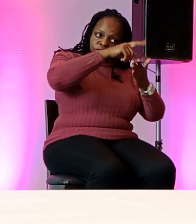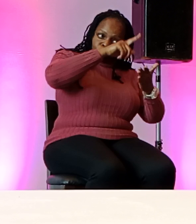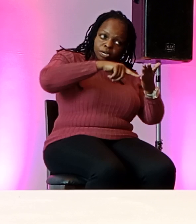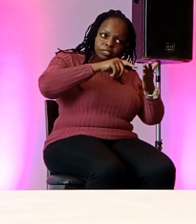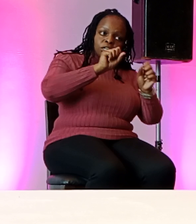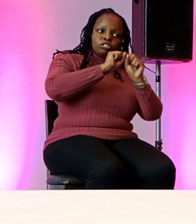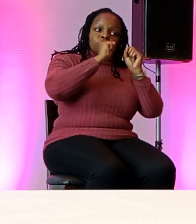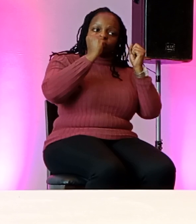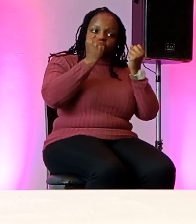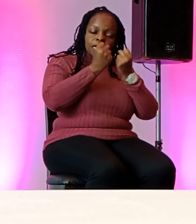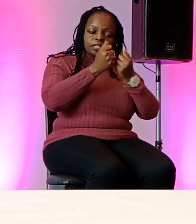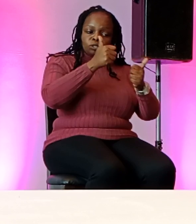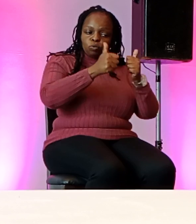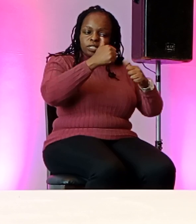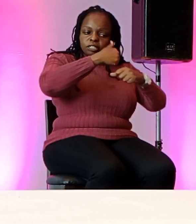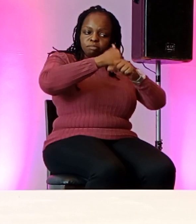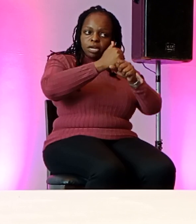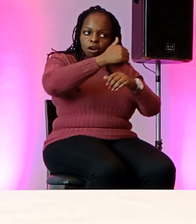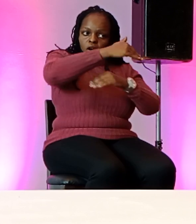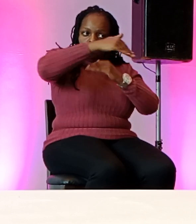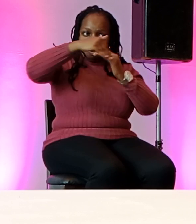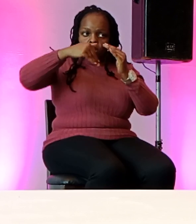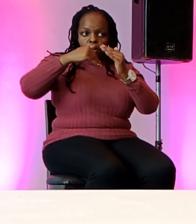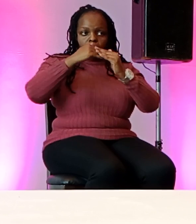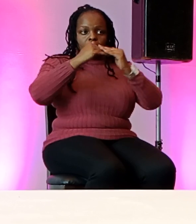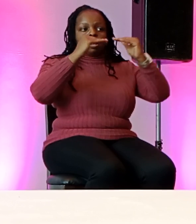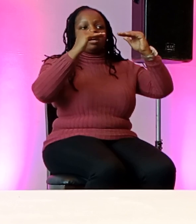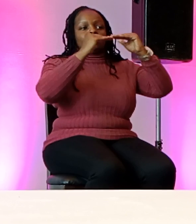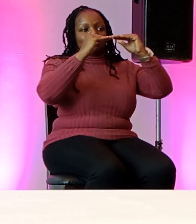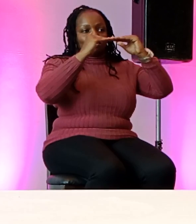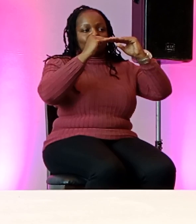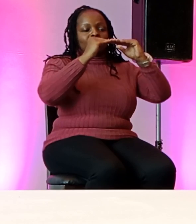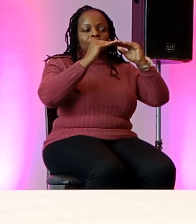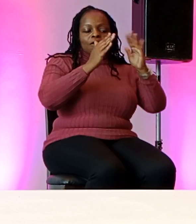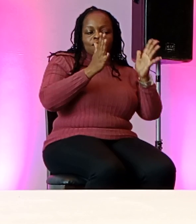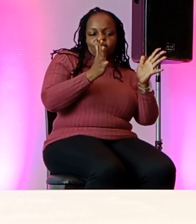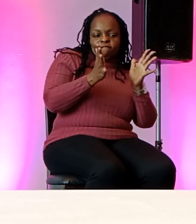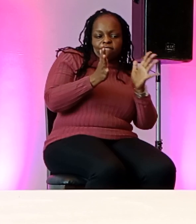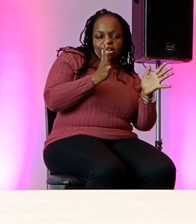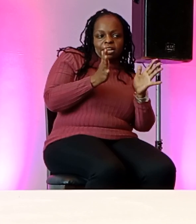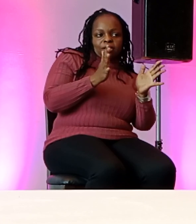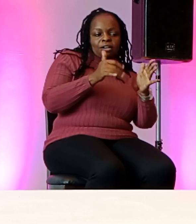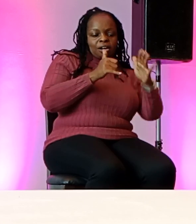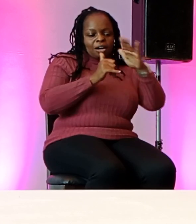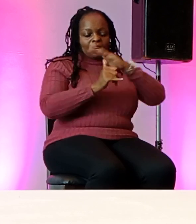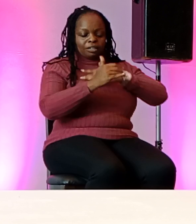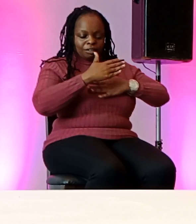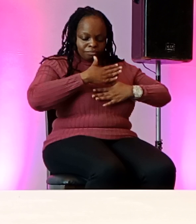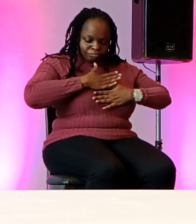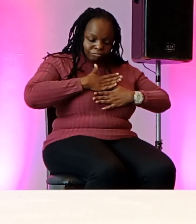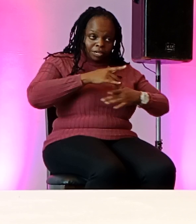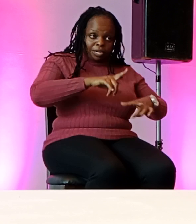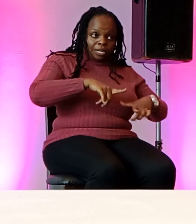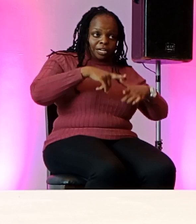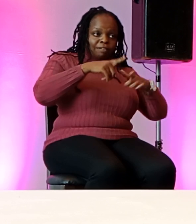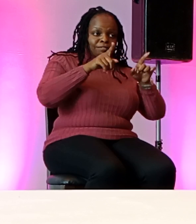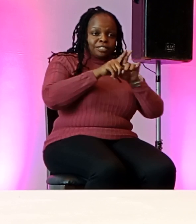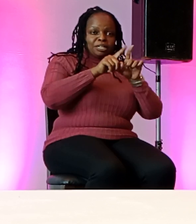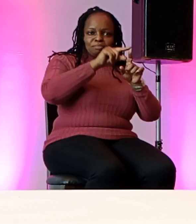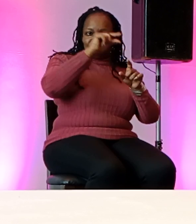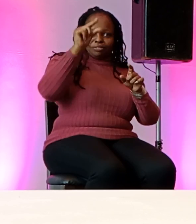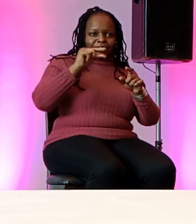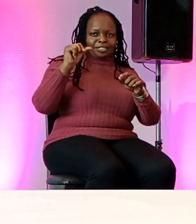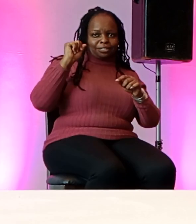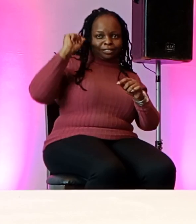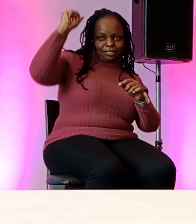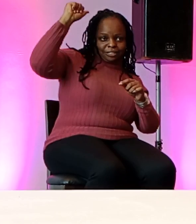that enables everyone a fair chance and a dignified. And our Gen Z have already shown